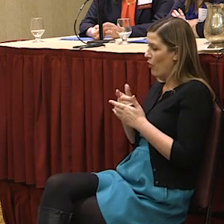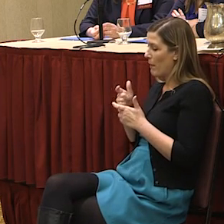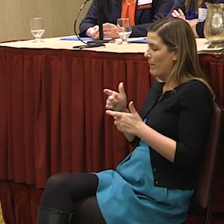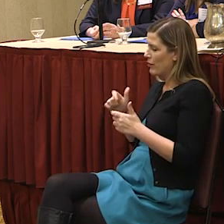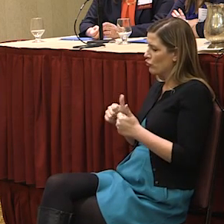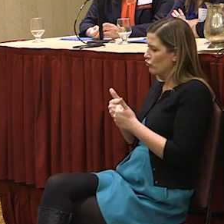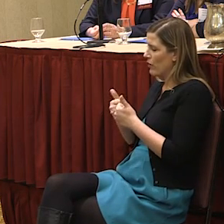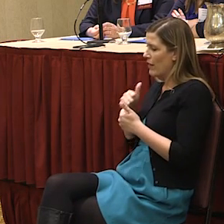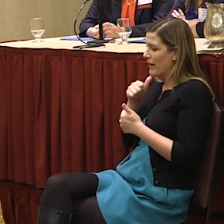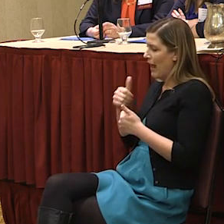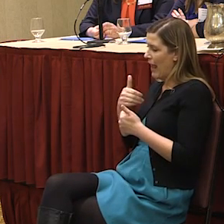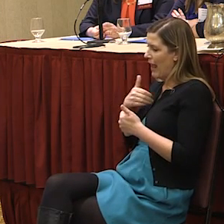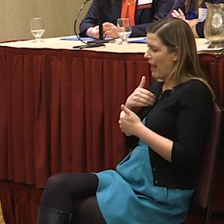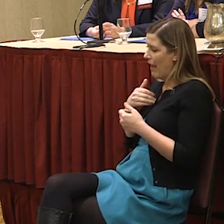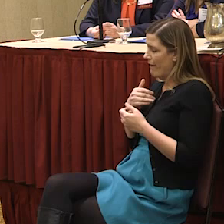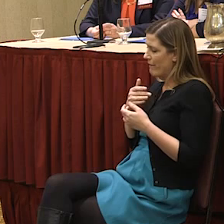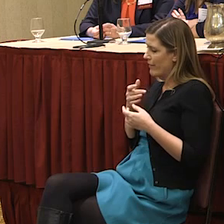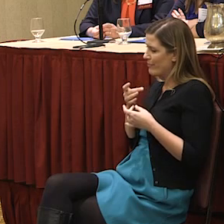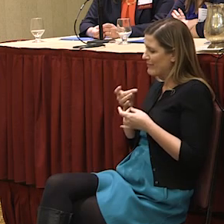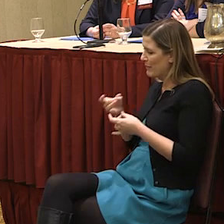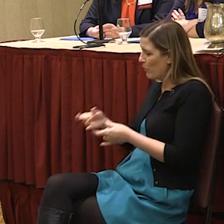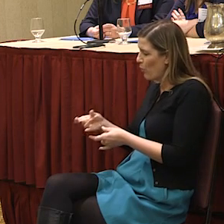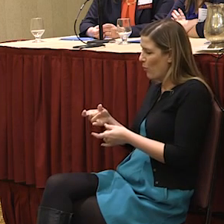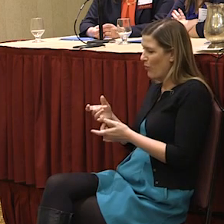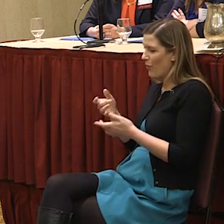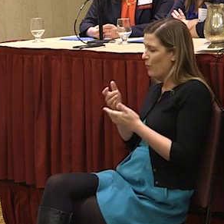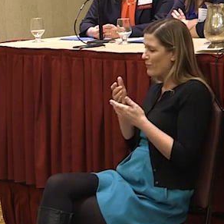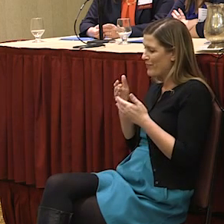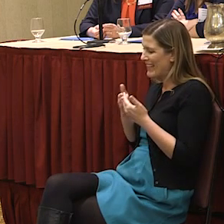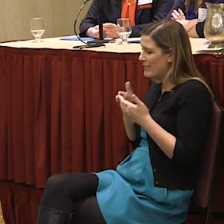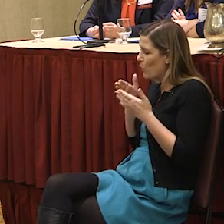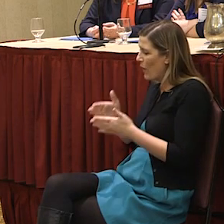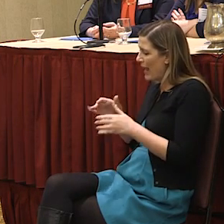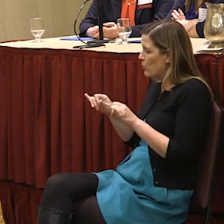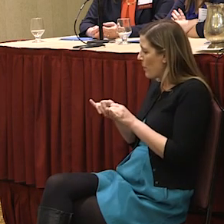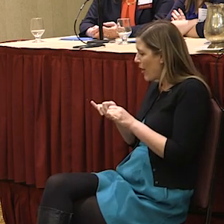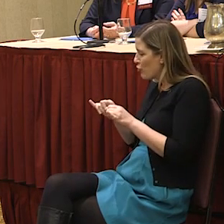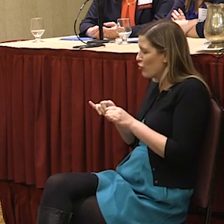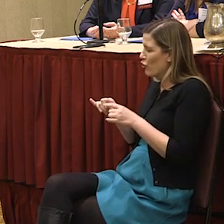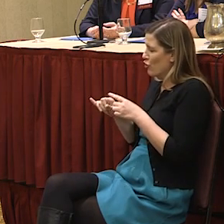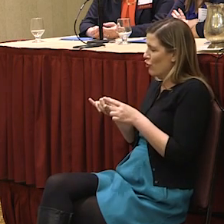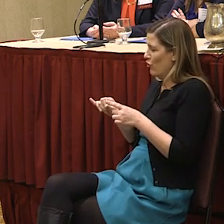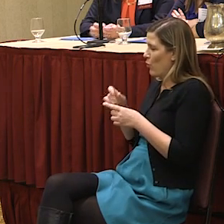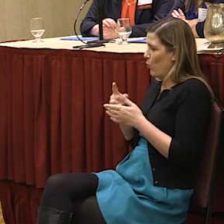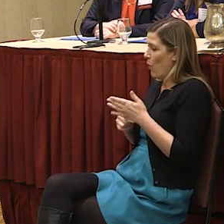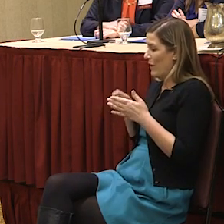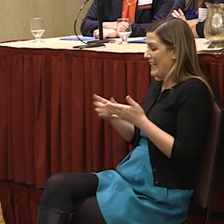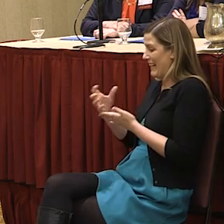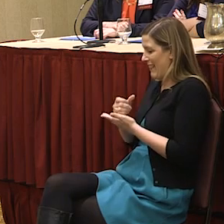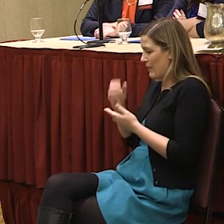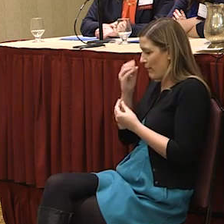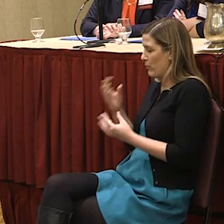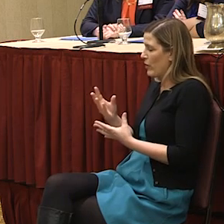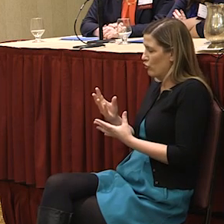was, not having a streamlined data collection system to measure social determinants of health and social, factors